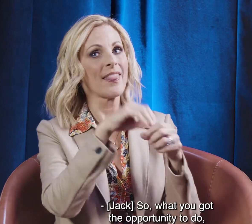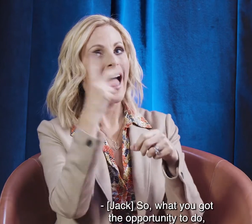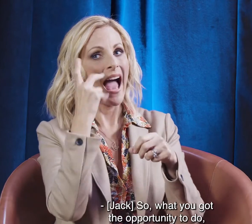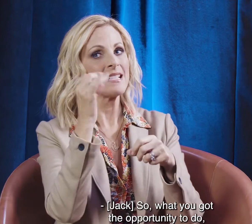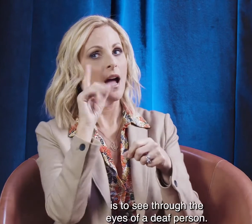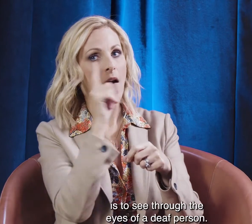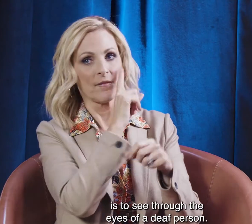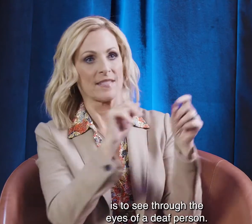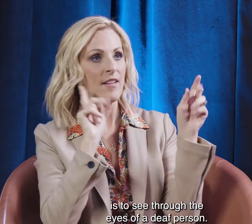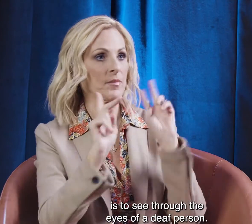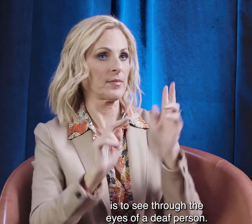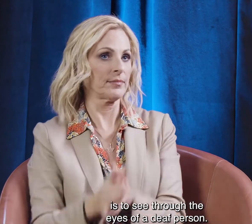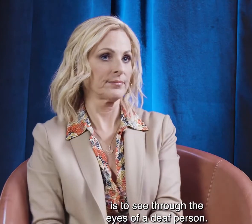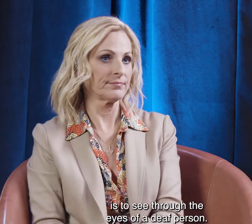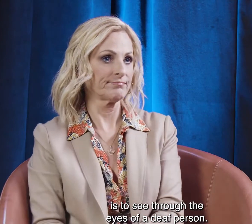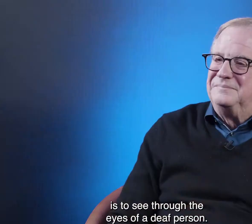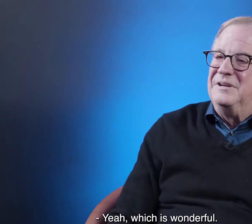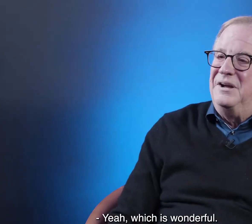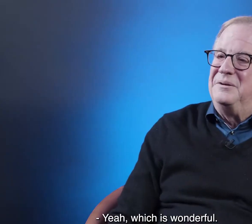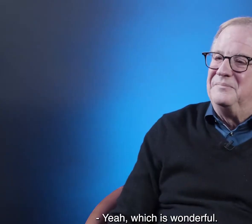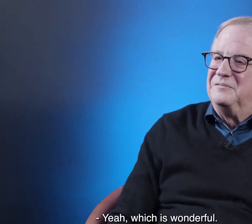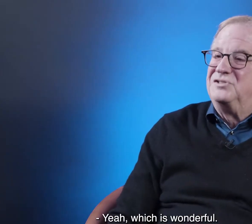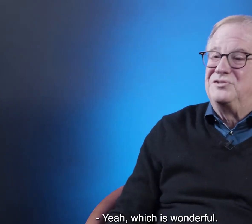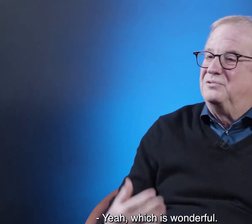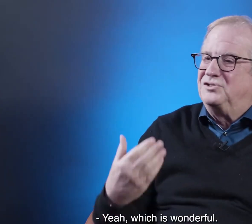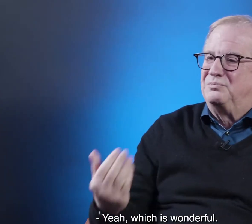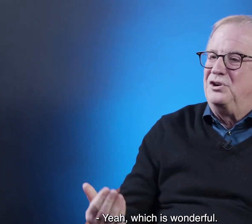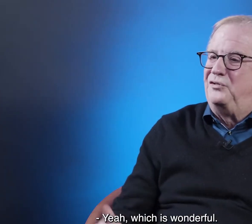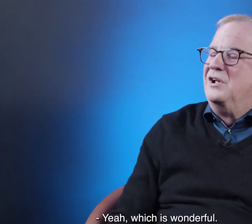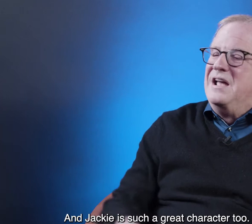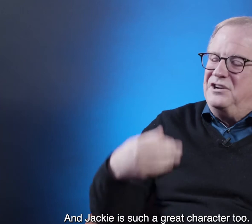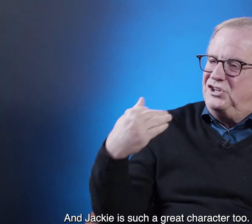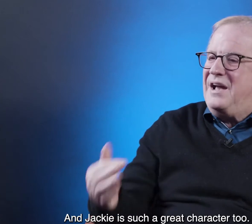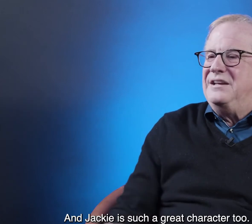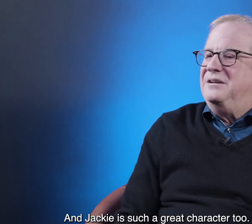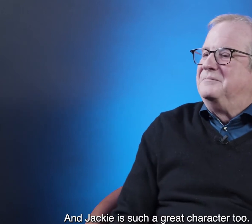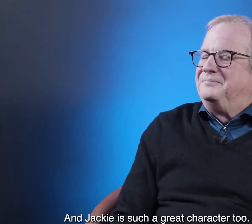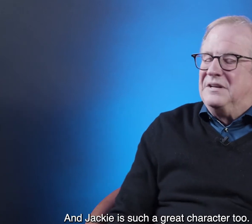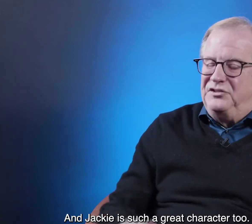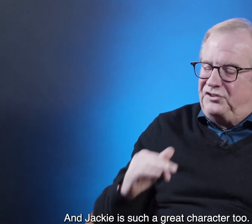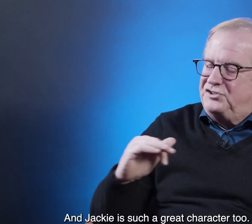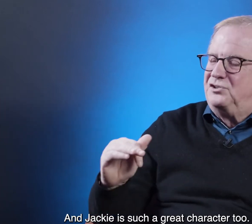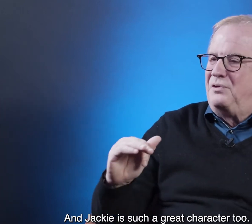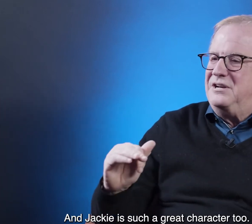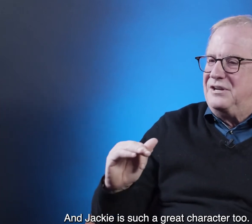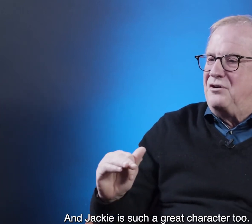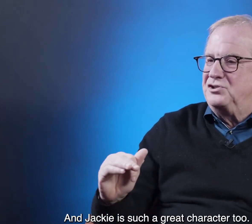opportunity to do is to see through the eyes of a deaf person. Yeah, which is wonderful. And Jackie is such a great character